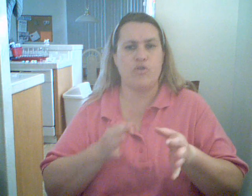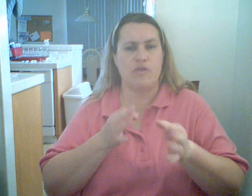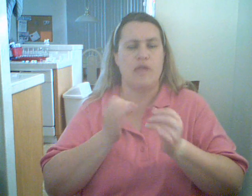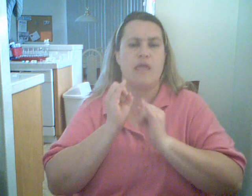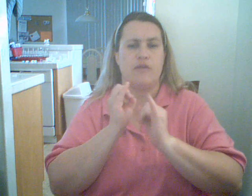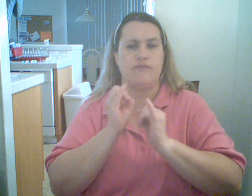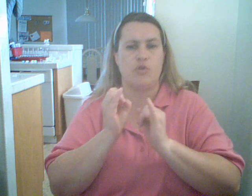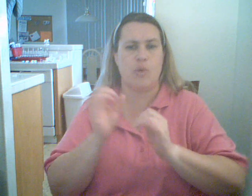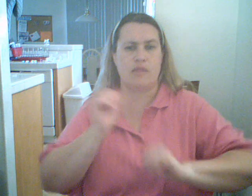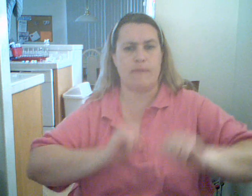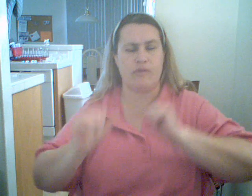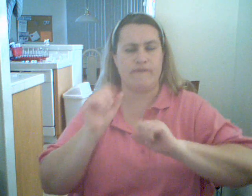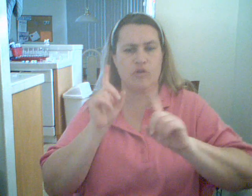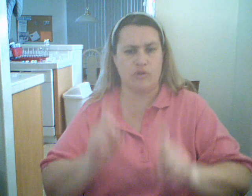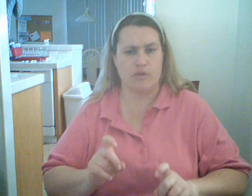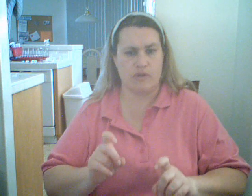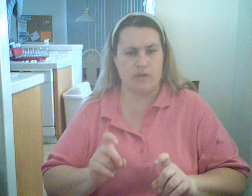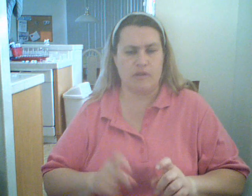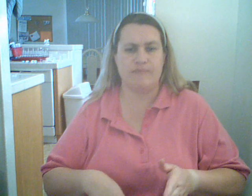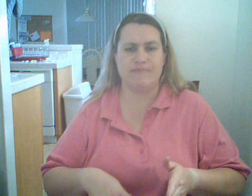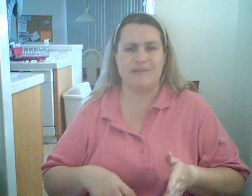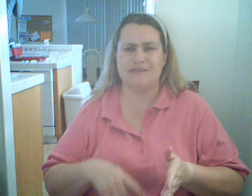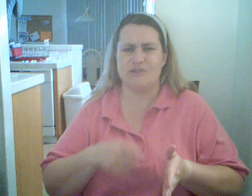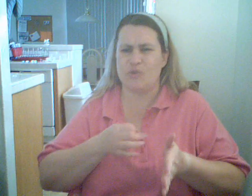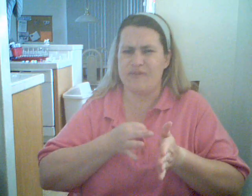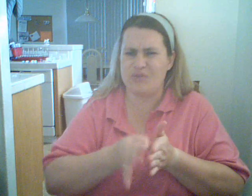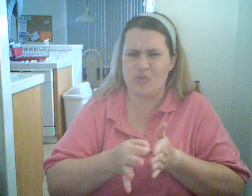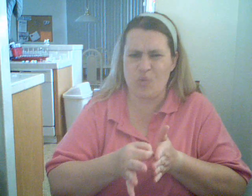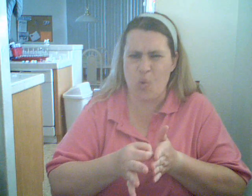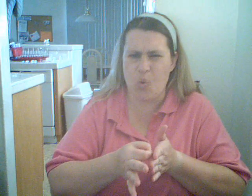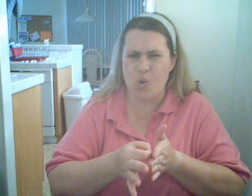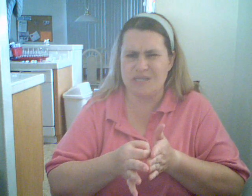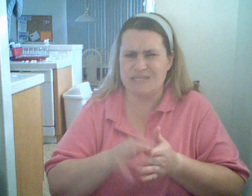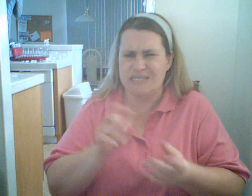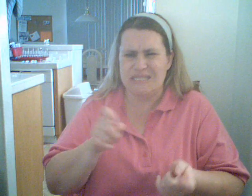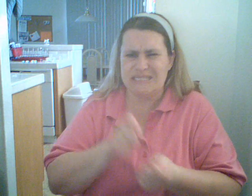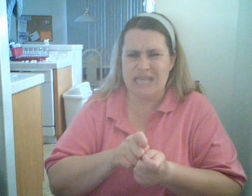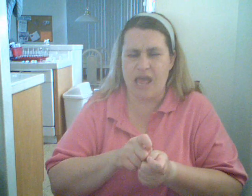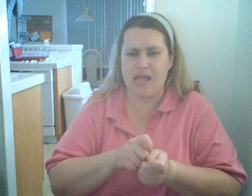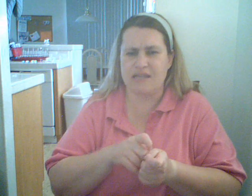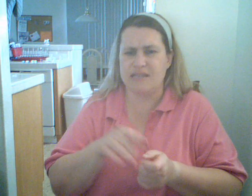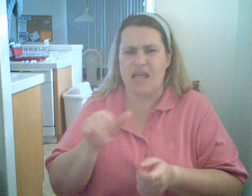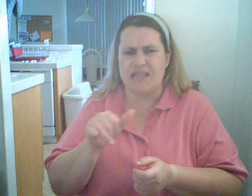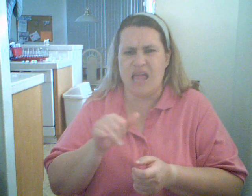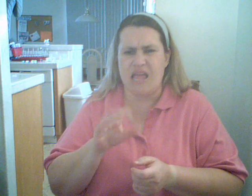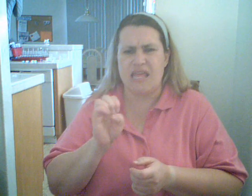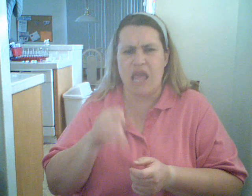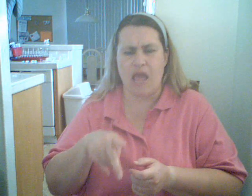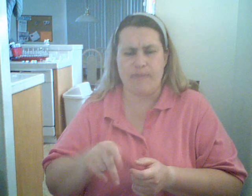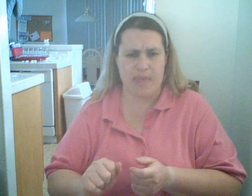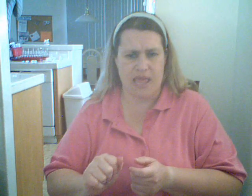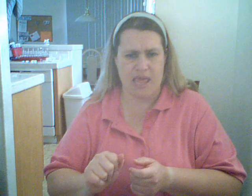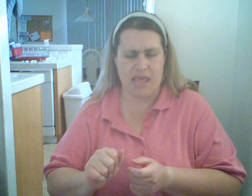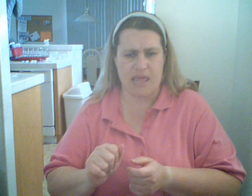don't have an exact score, a little different than EIPA where they tell you everything they're looking for. RID does not, which is